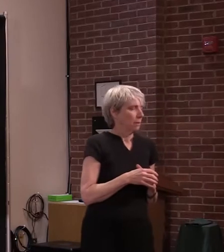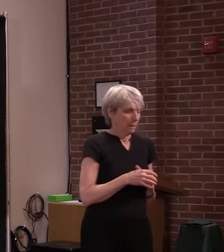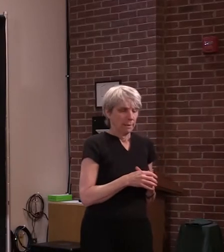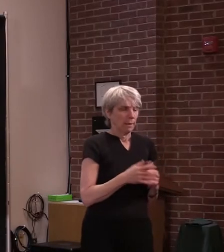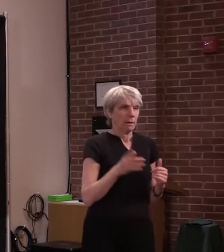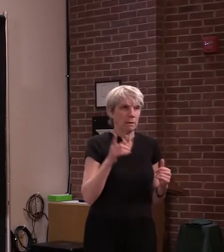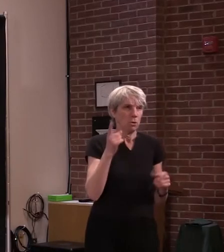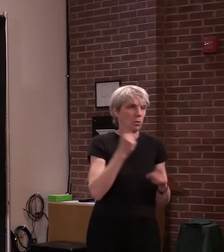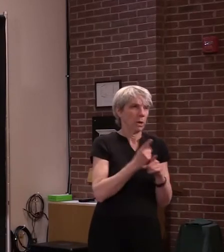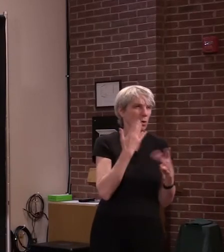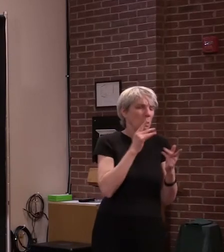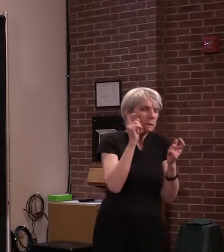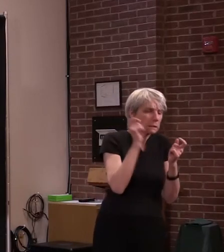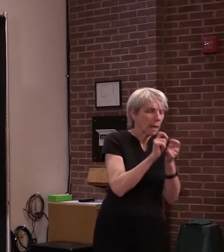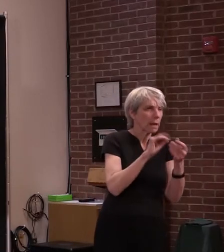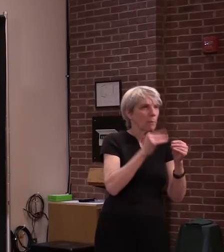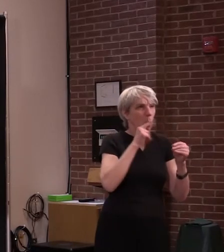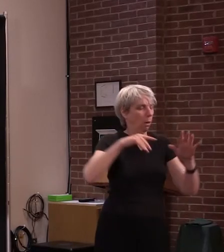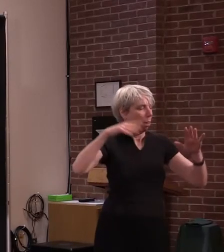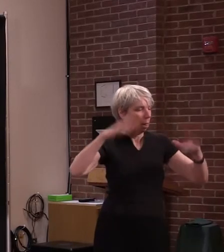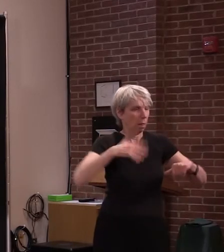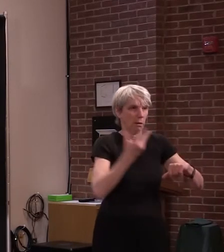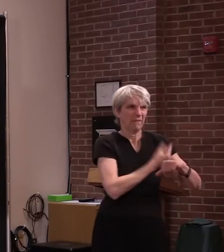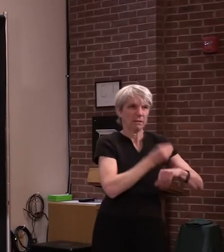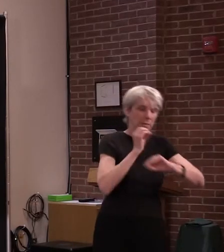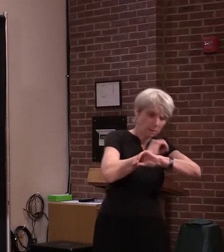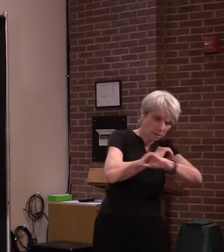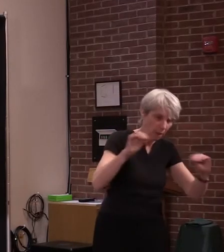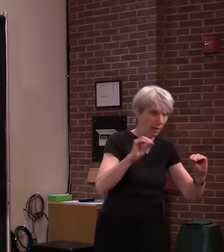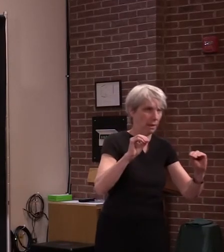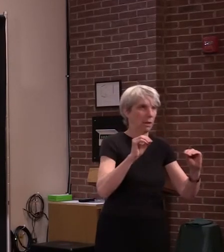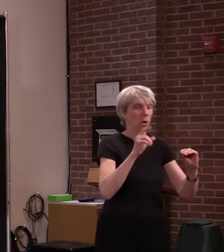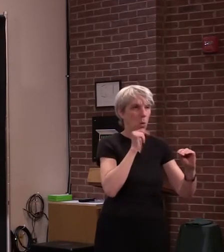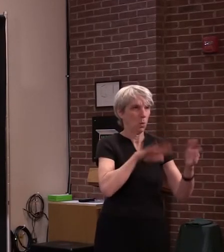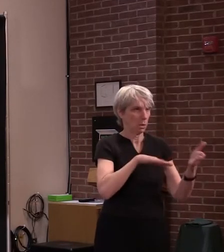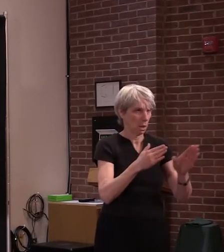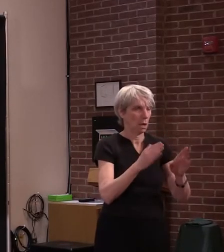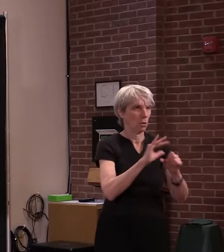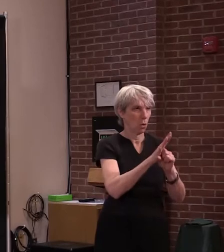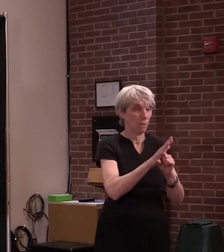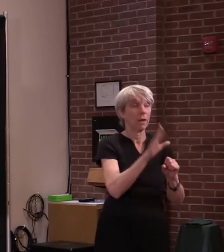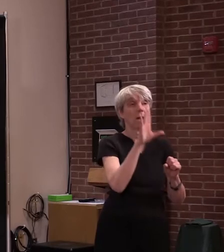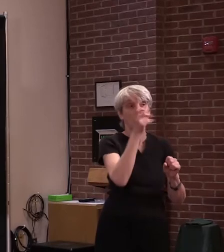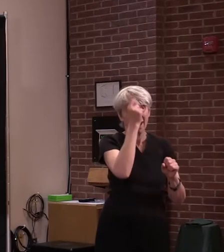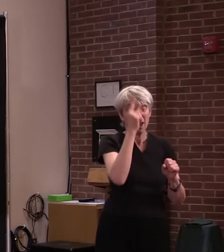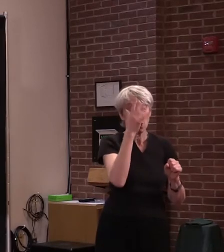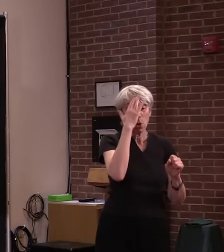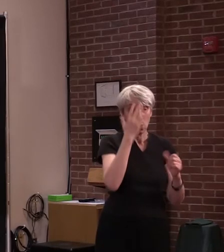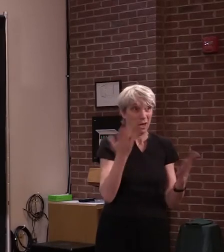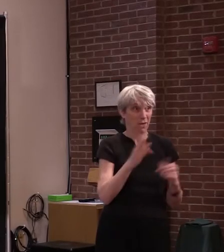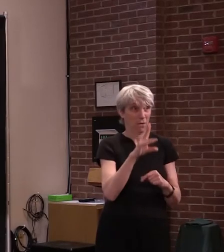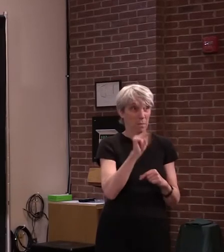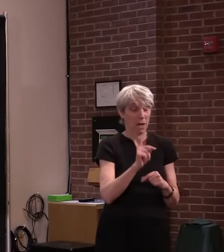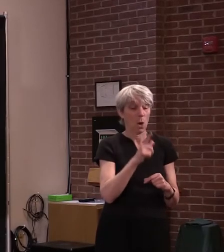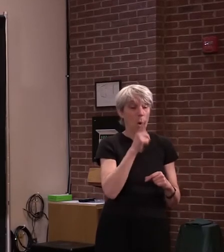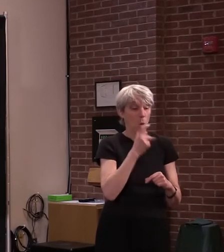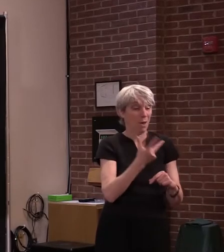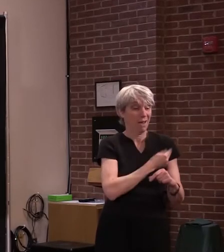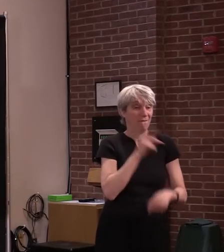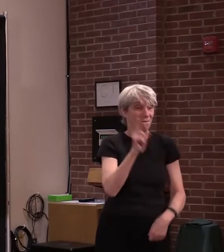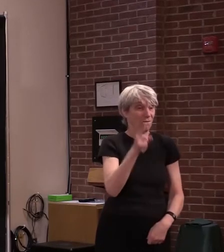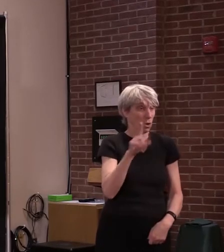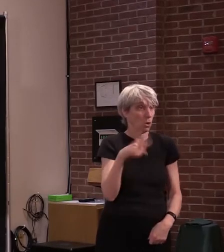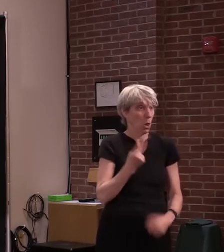numbers, we know throughout the pandemic that the number of people who only got one dose and were still waiting for a second dose